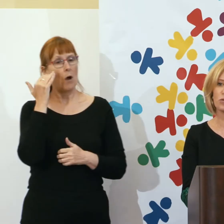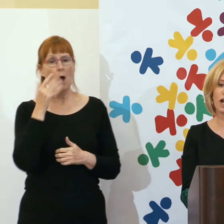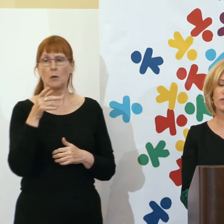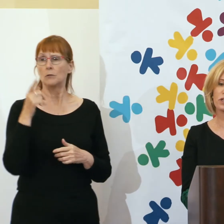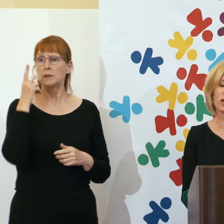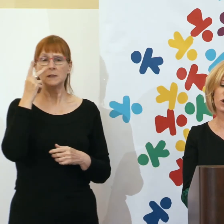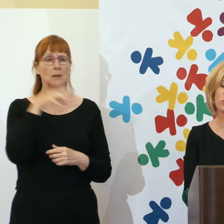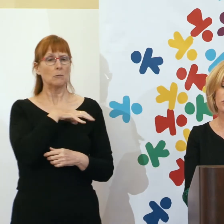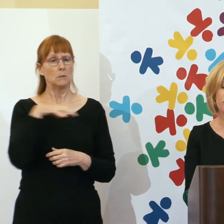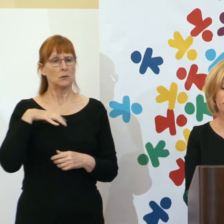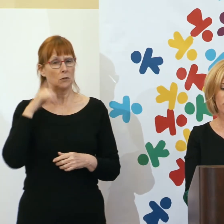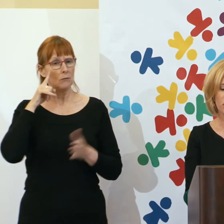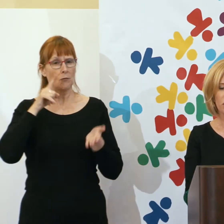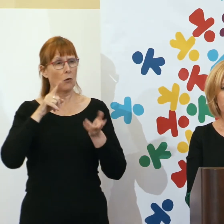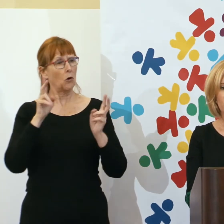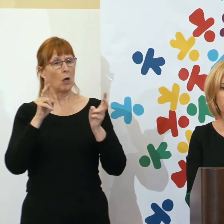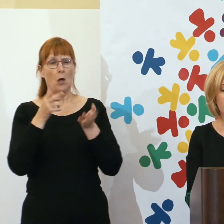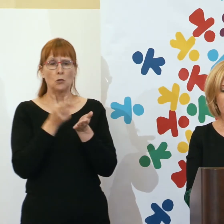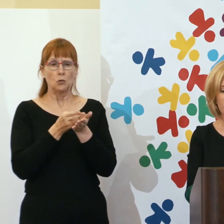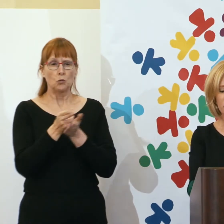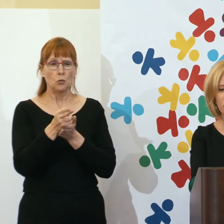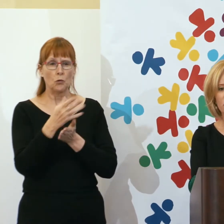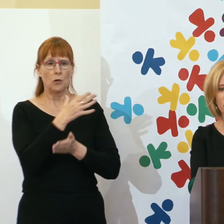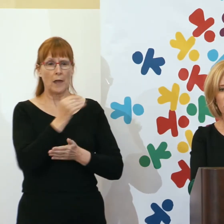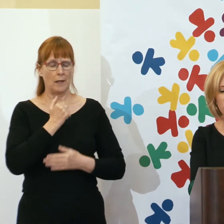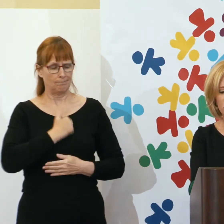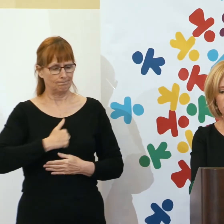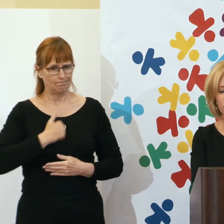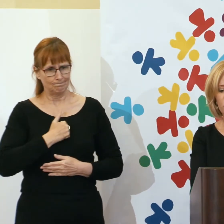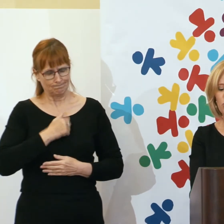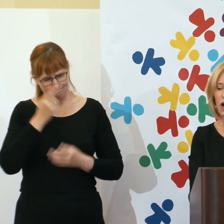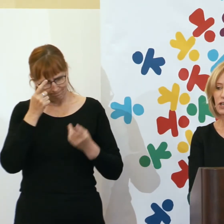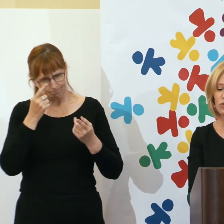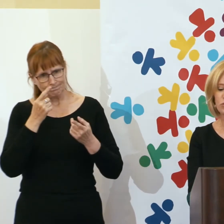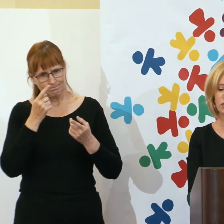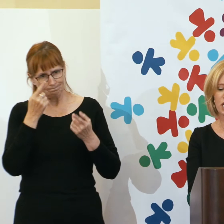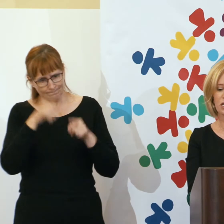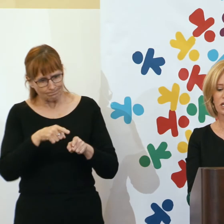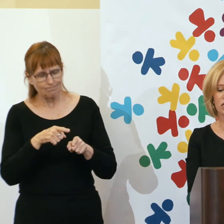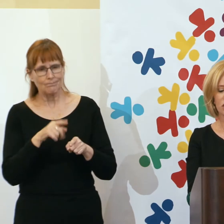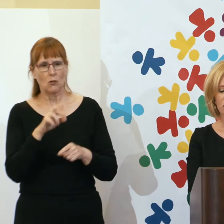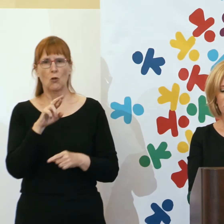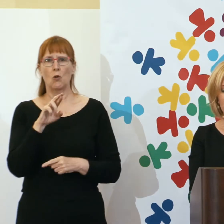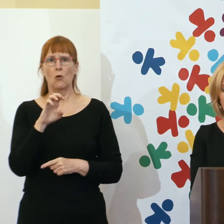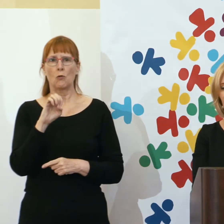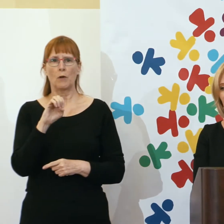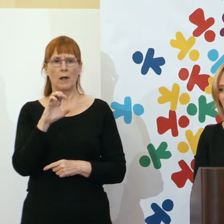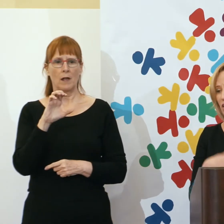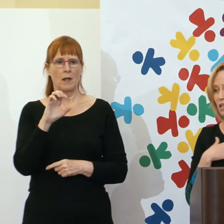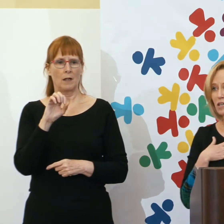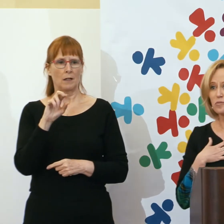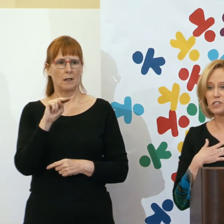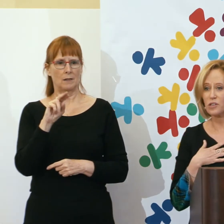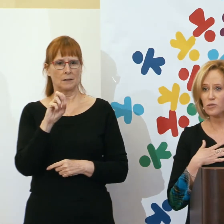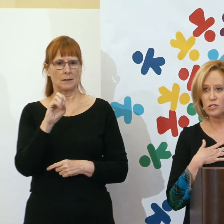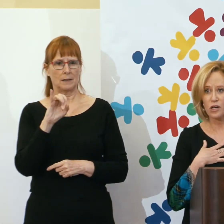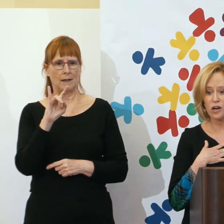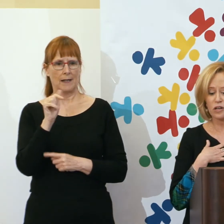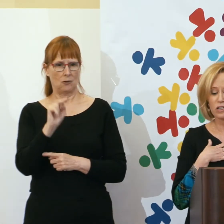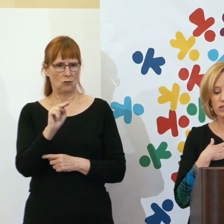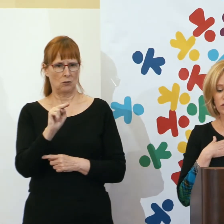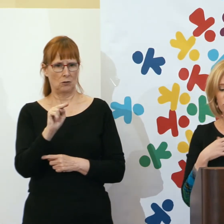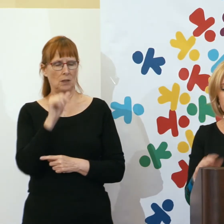we've seen around the globe. Because it is not simply one group saying, I am